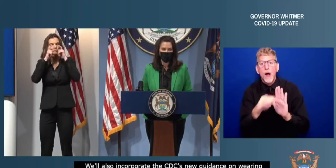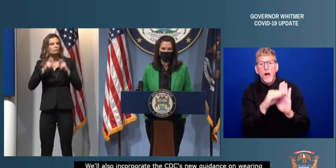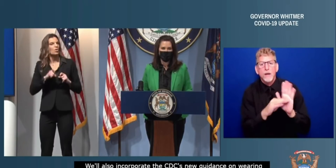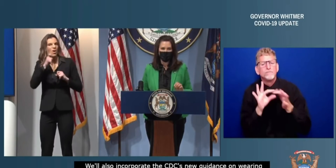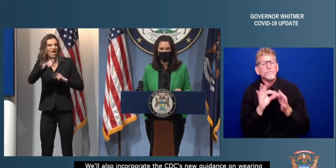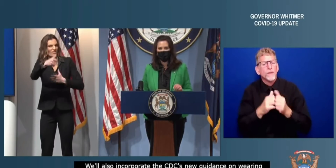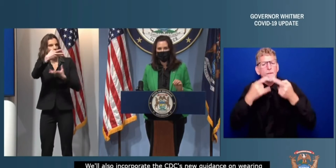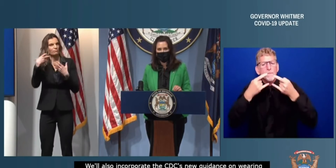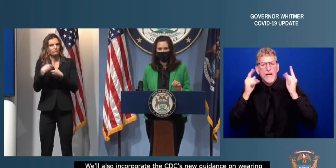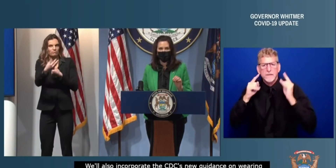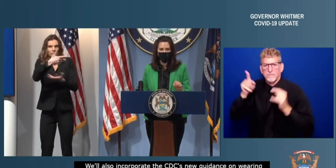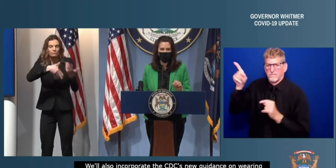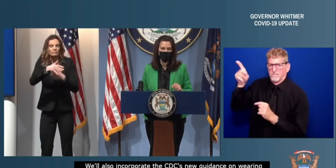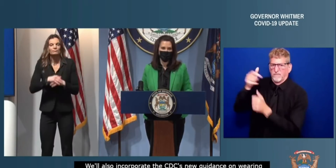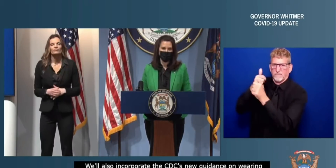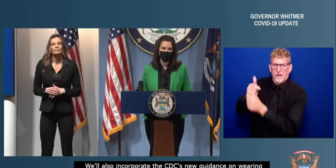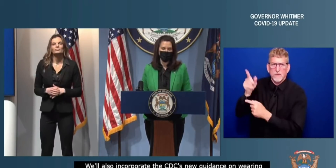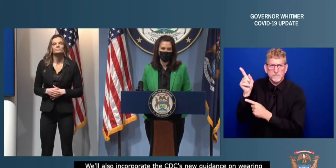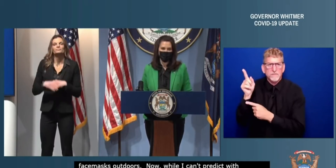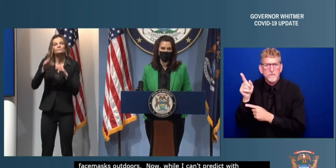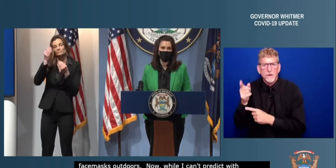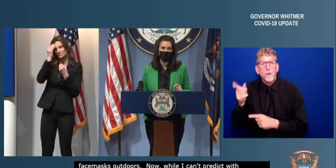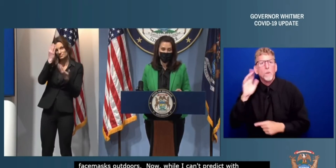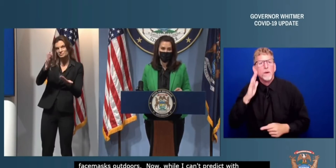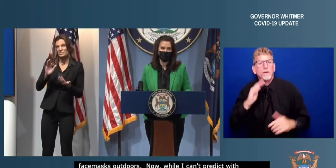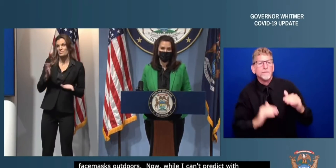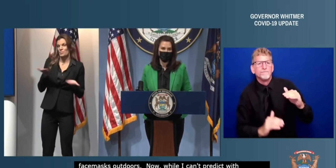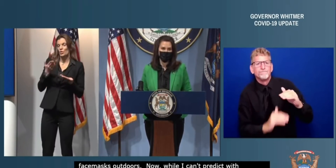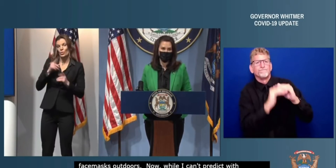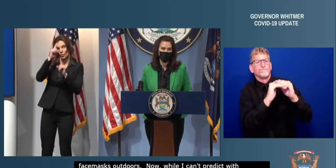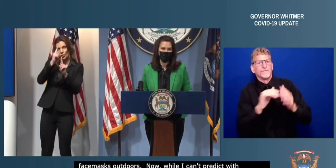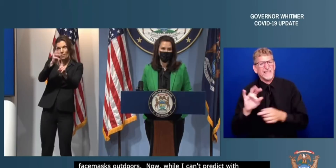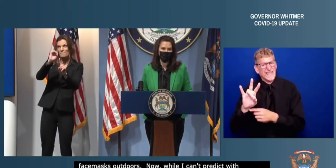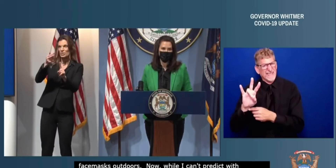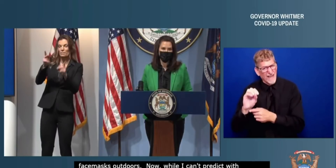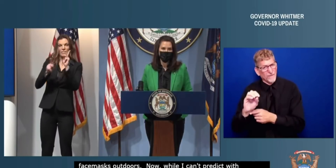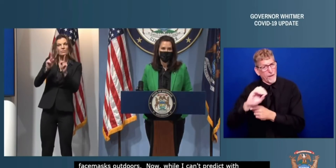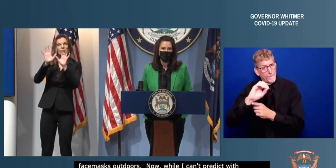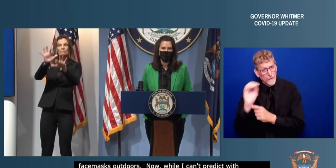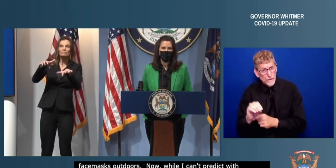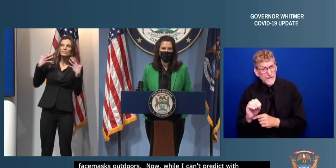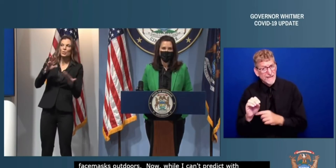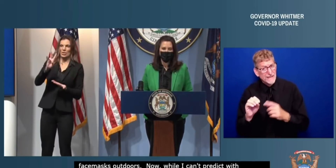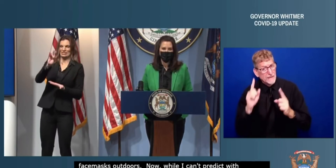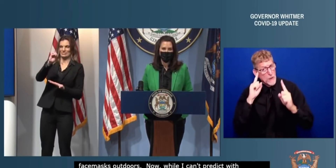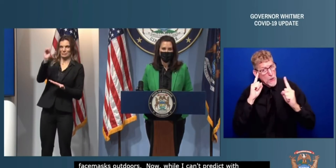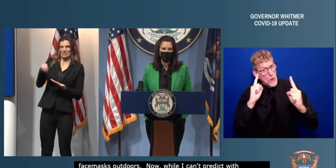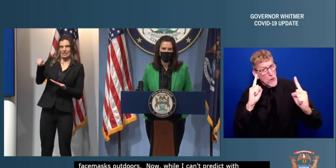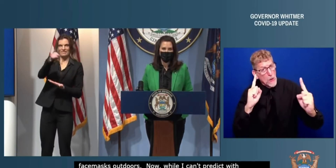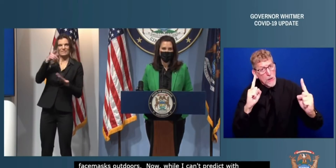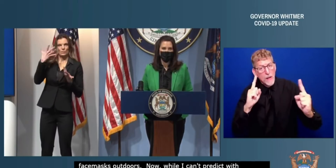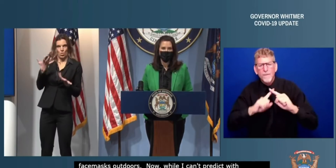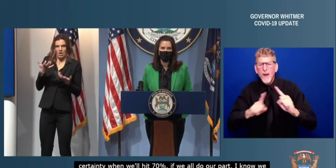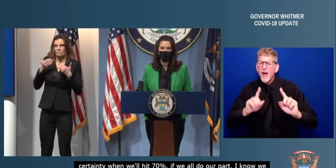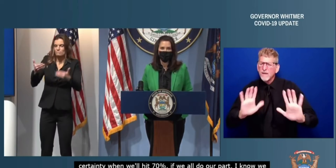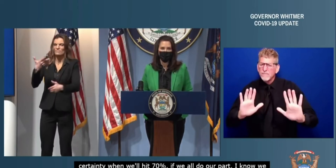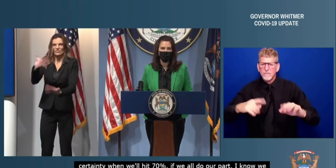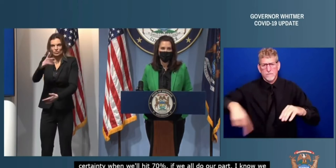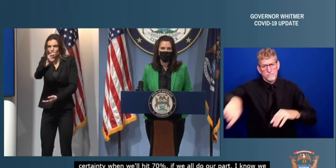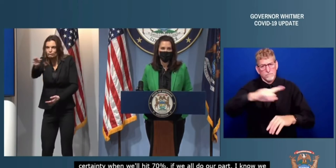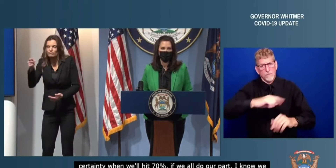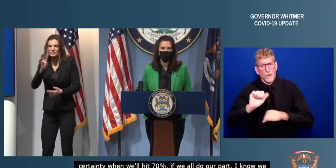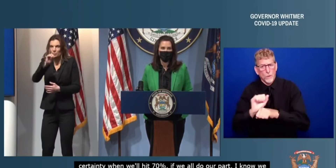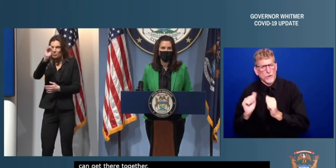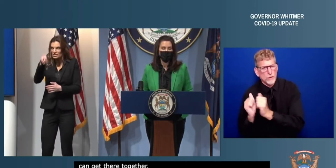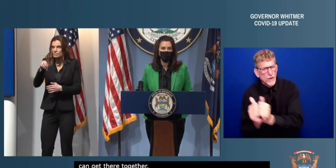70%, if we all do our part, I know we can get there together. Once we hit 70%, we will keep working